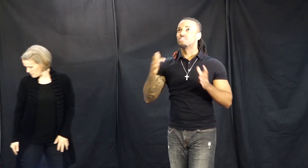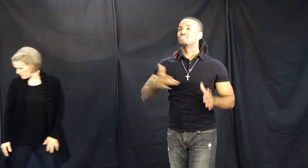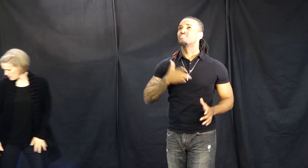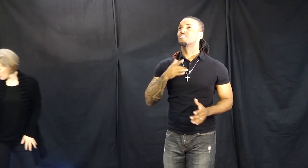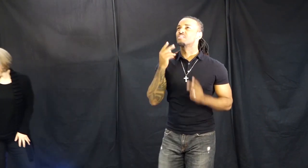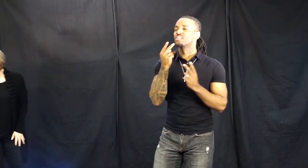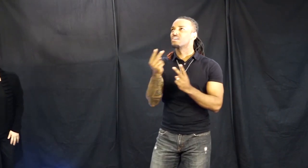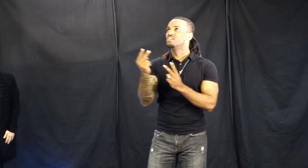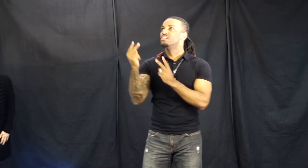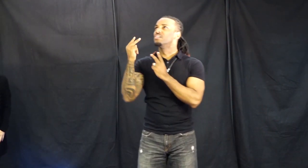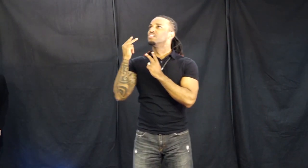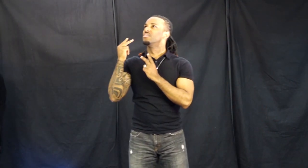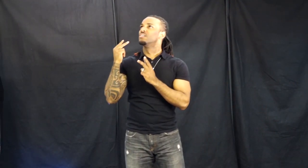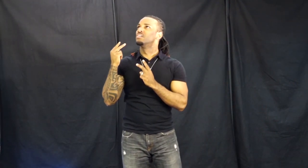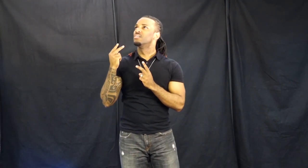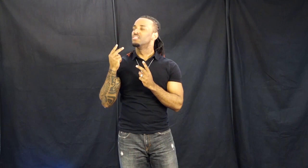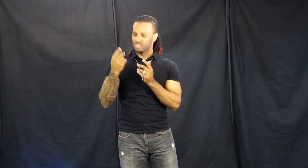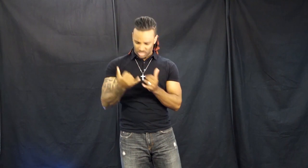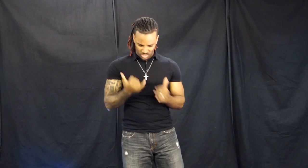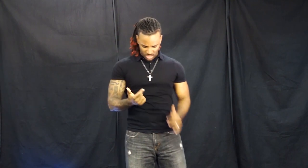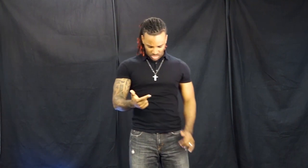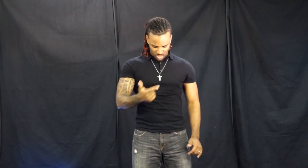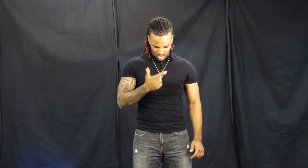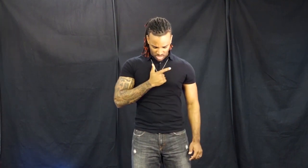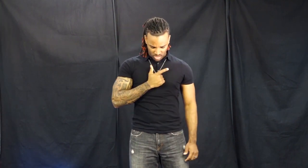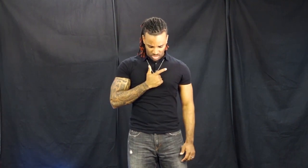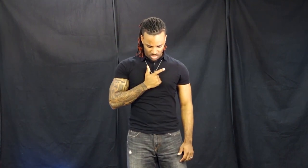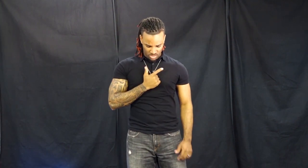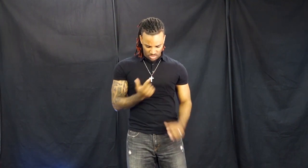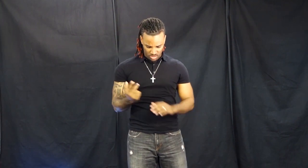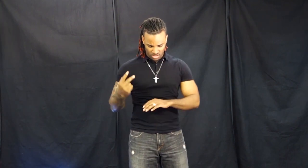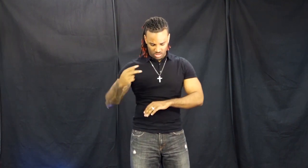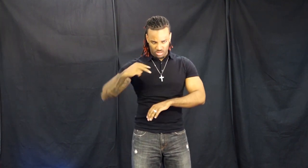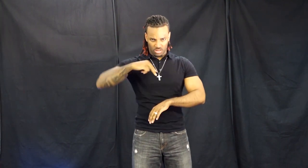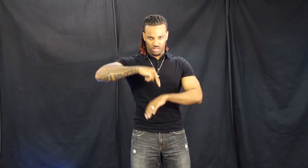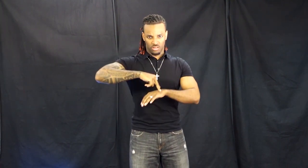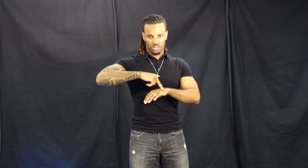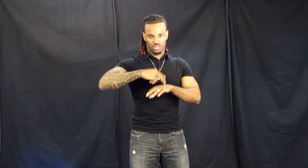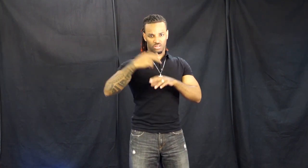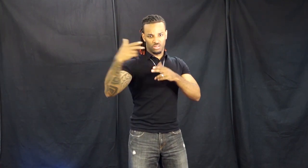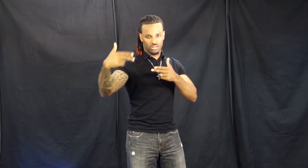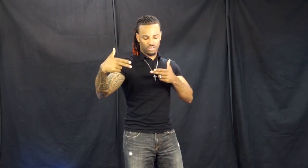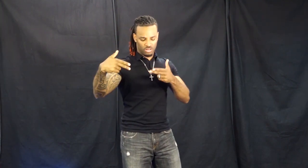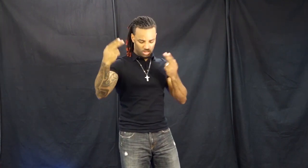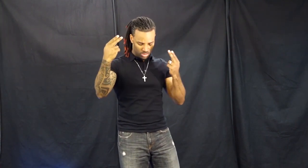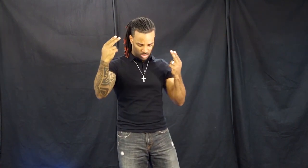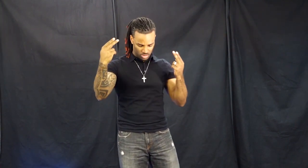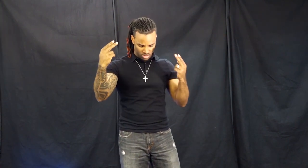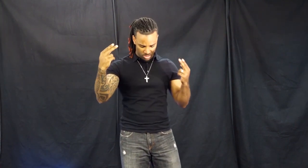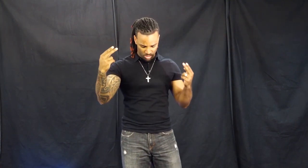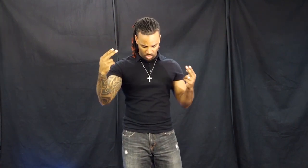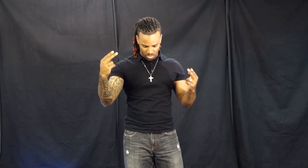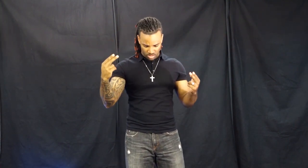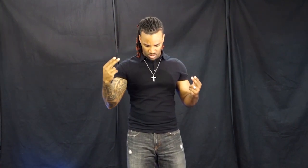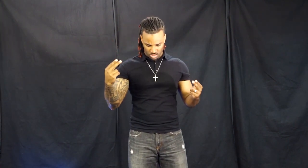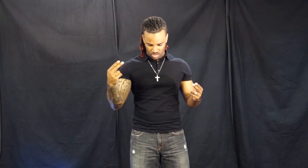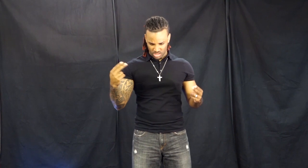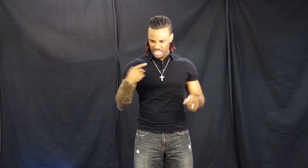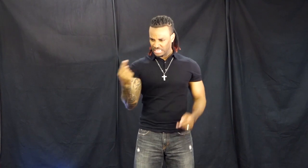it feels more like a memory. Is this where it gets me? On my feet, several feet ahead of me. I see it coming. Do